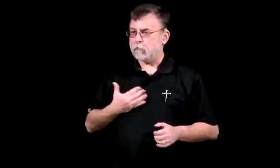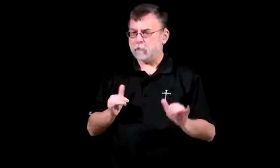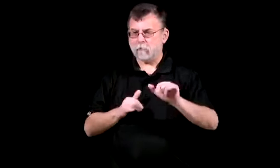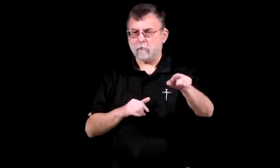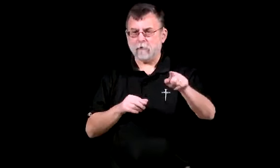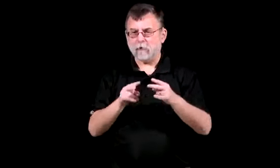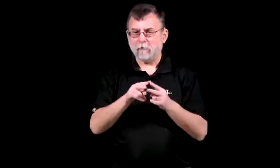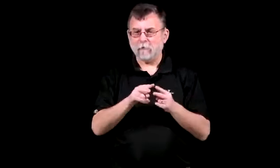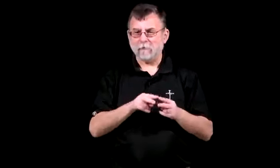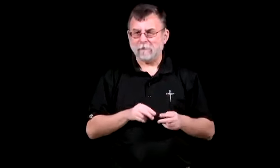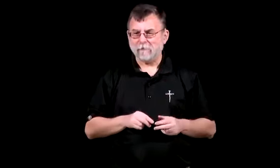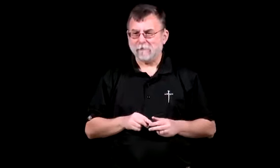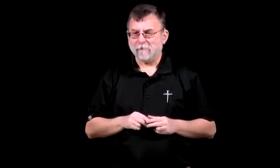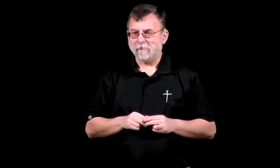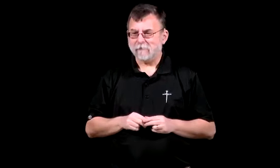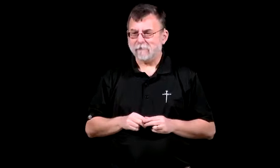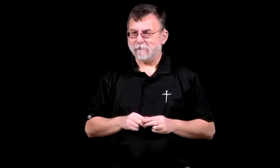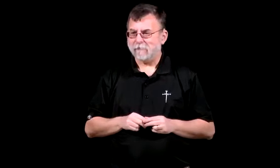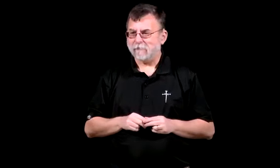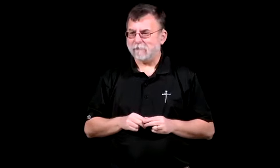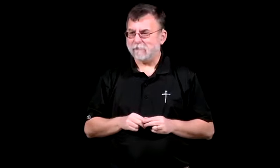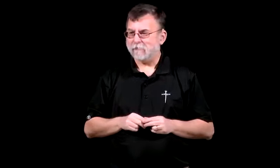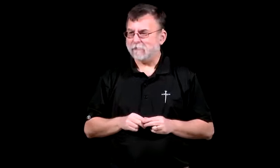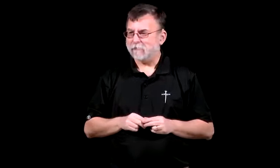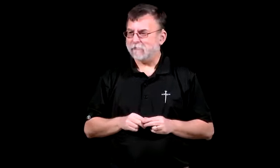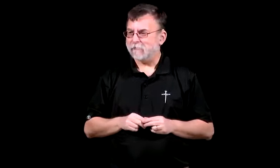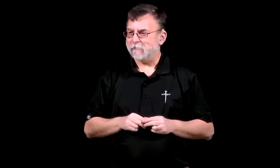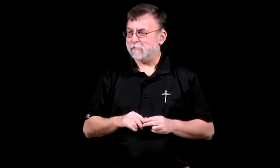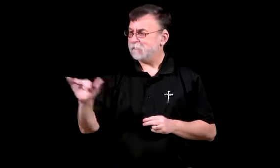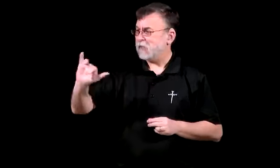like the emotions, what I was talking about fluctuating.